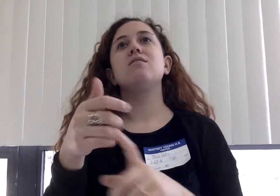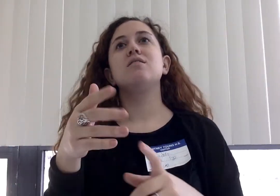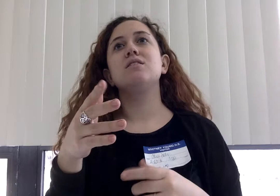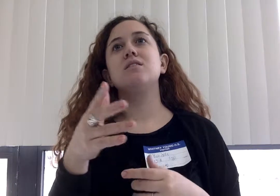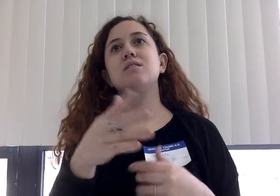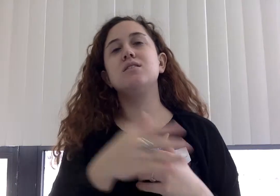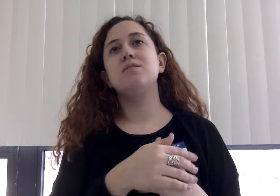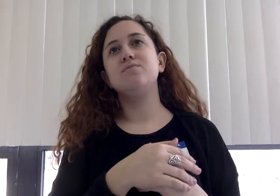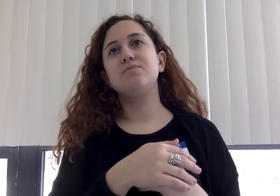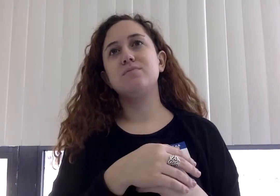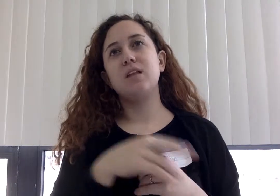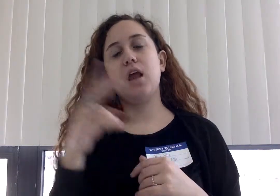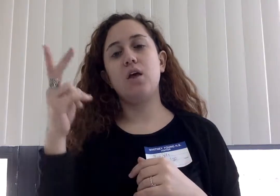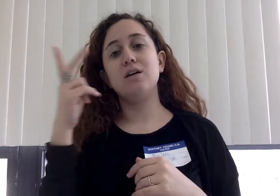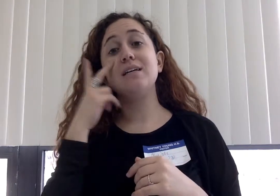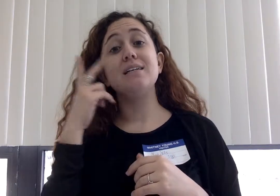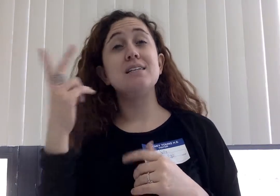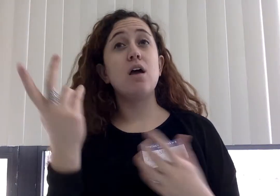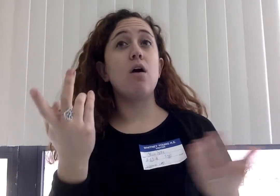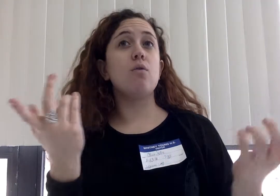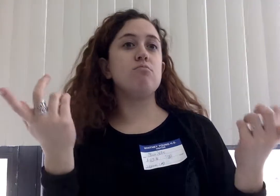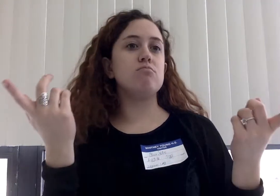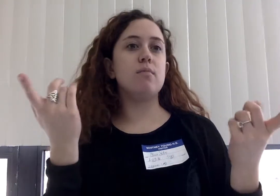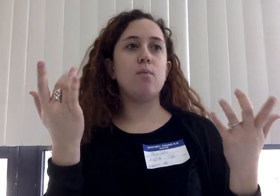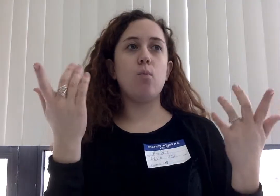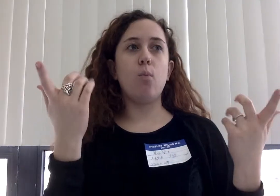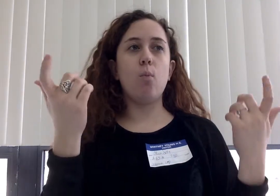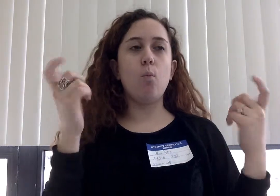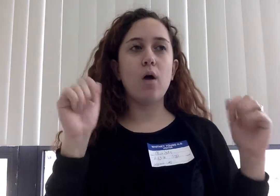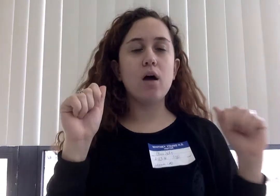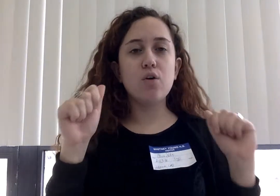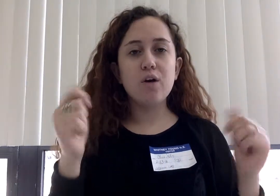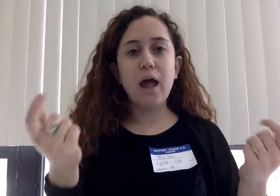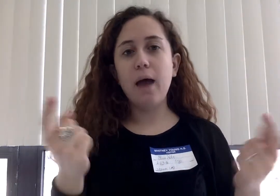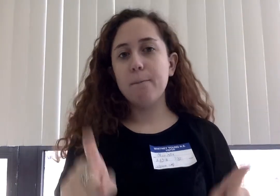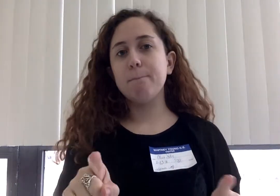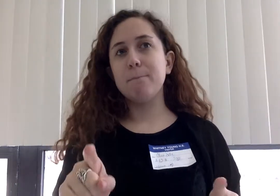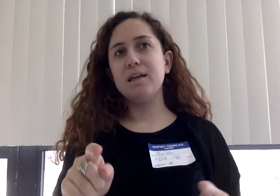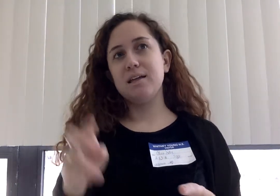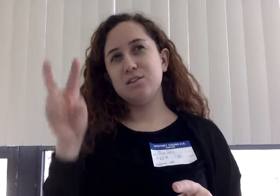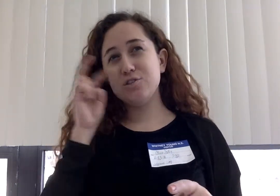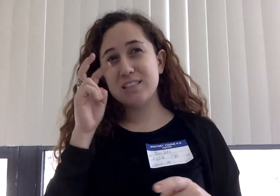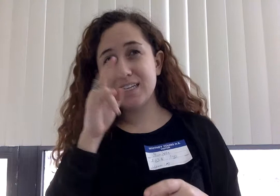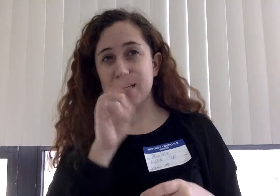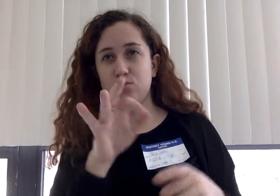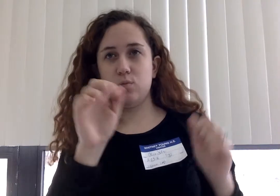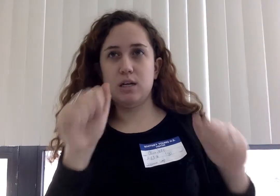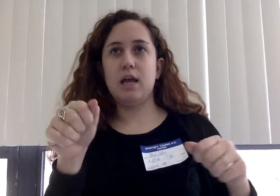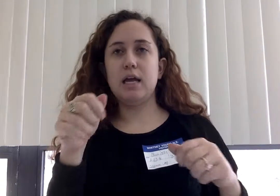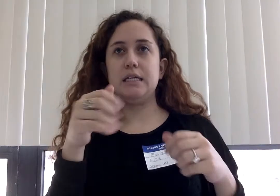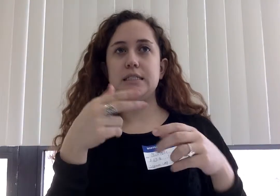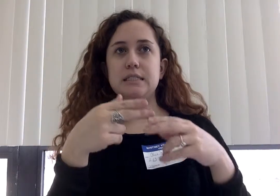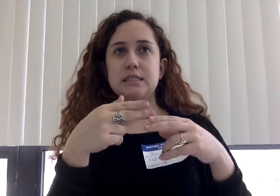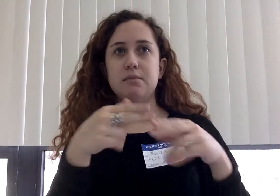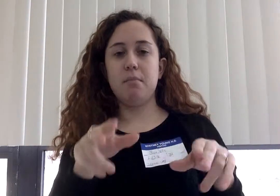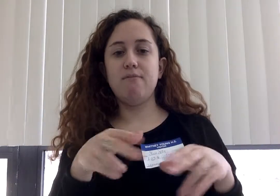See what we can do to simplify this function. Let me know what you come up with. X plus